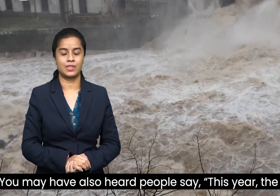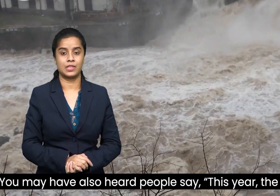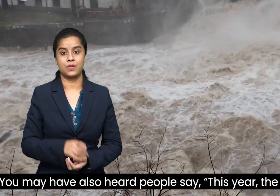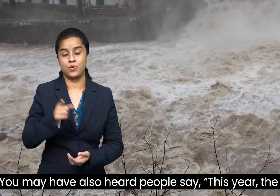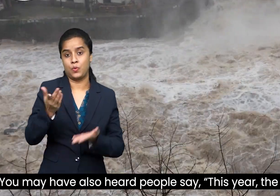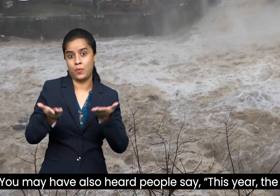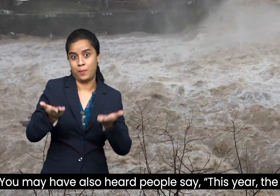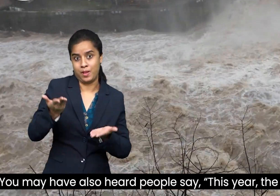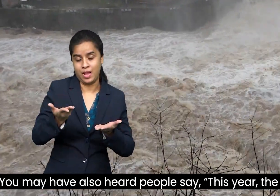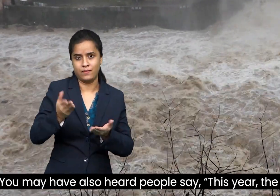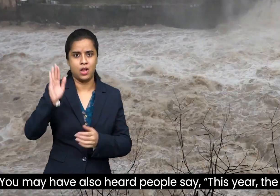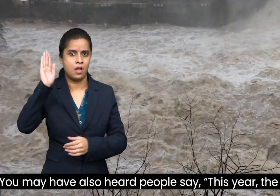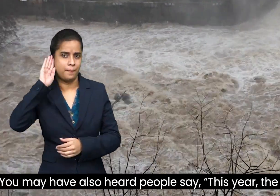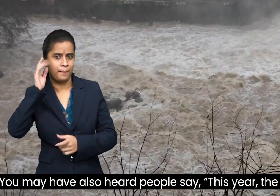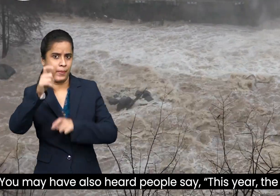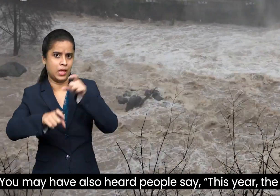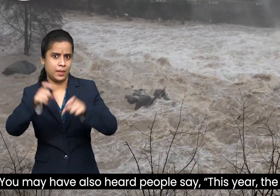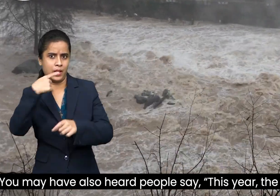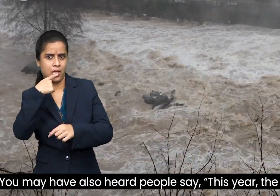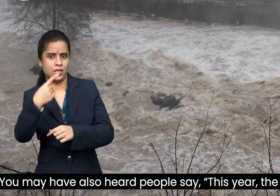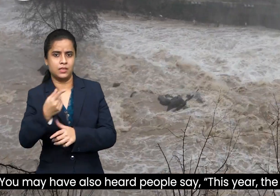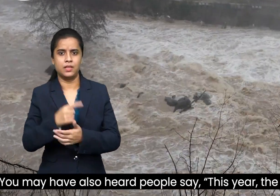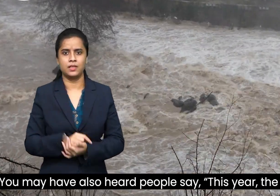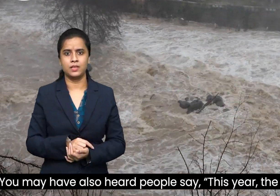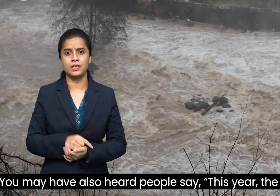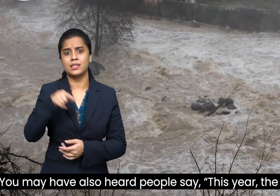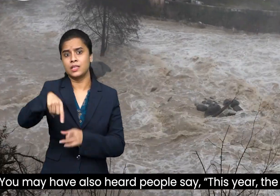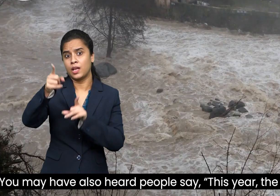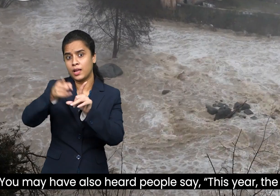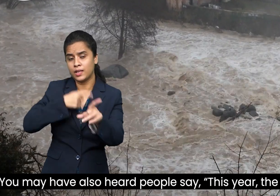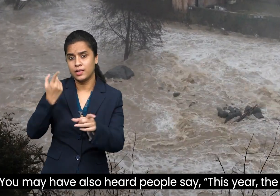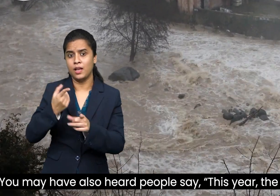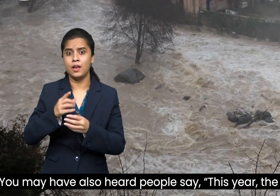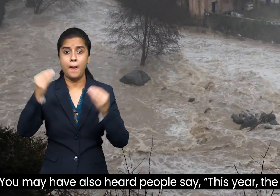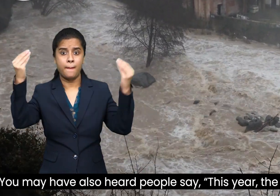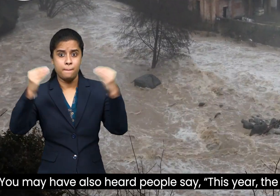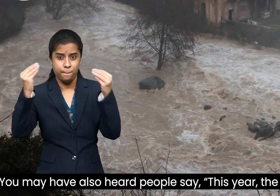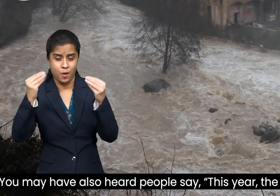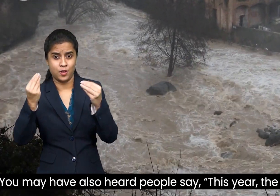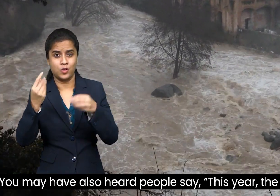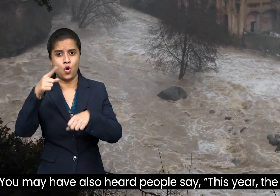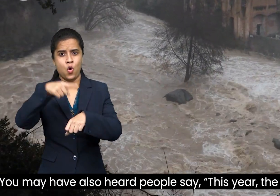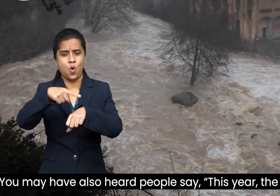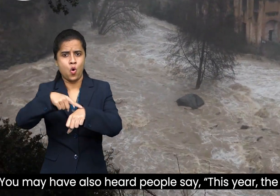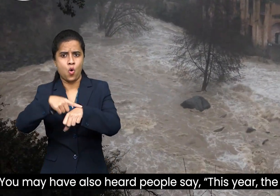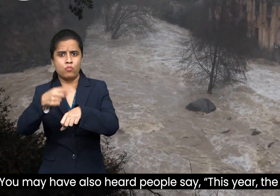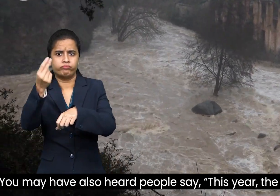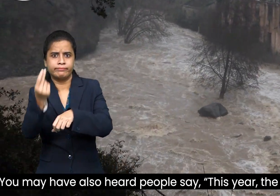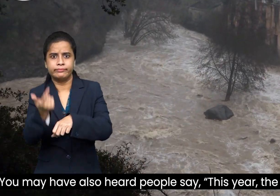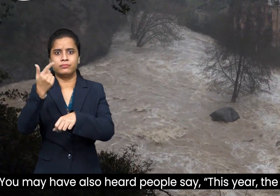You may have also heard people say, "This year the monsoon are on